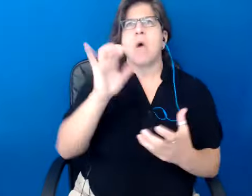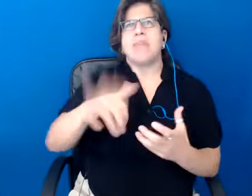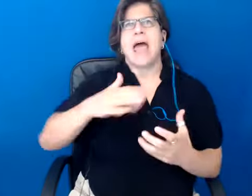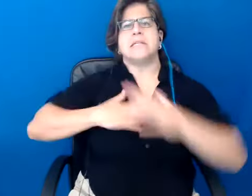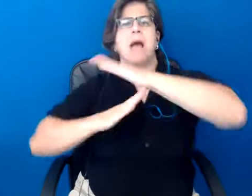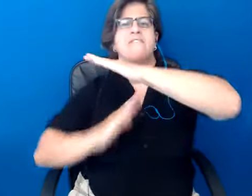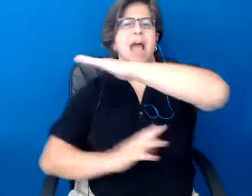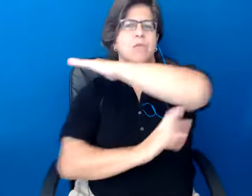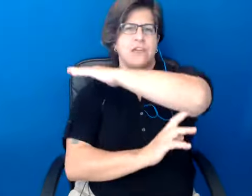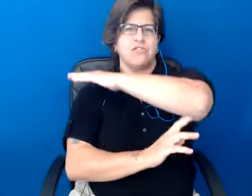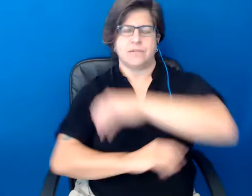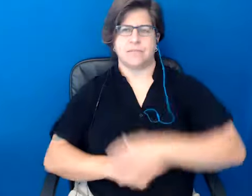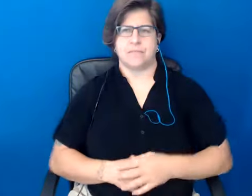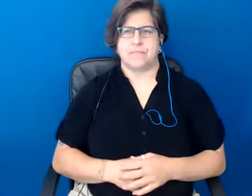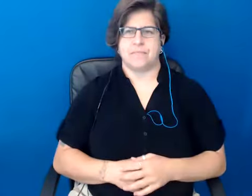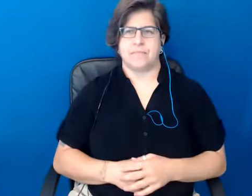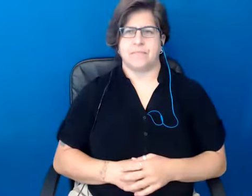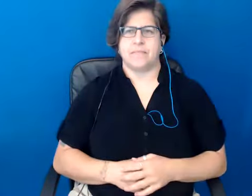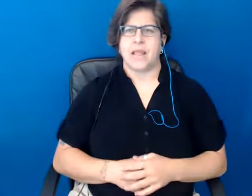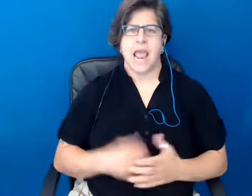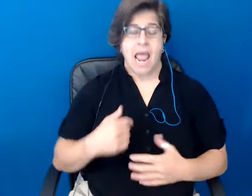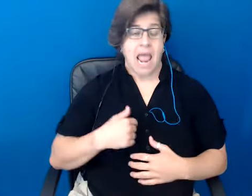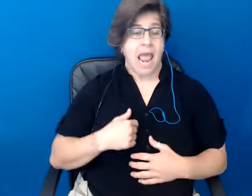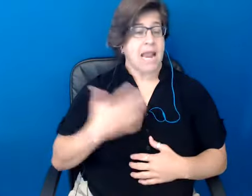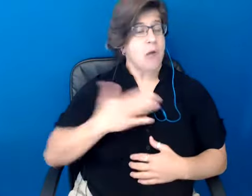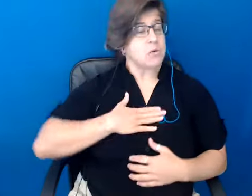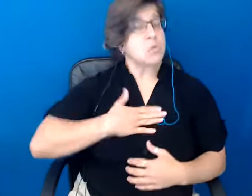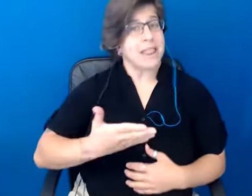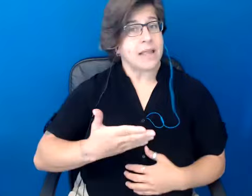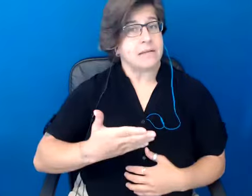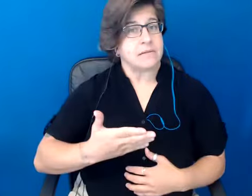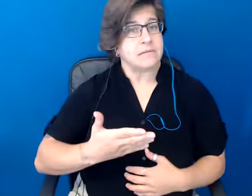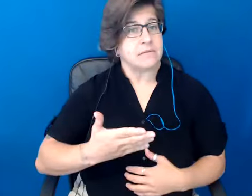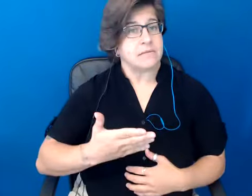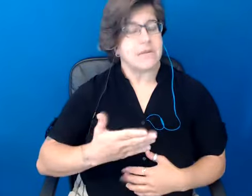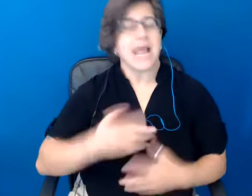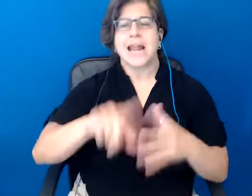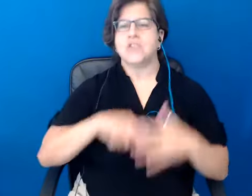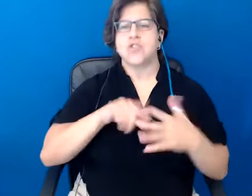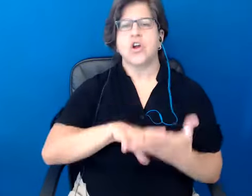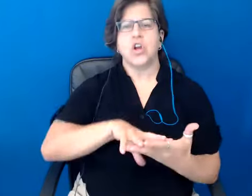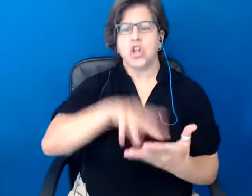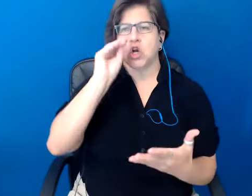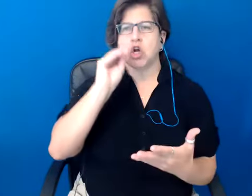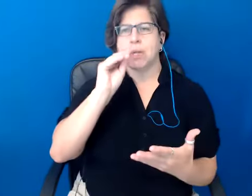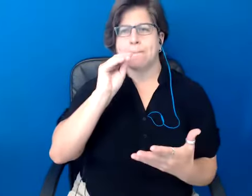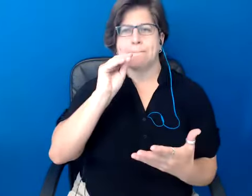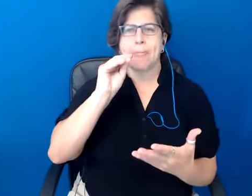that as the foundation. And I, like so many things in AA, was